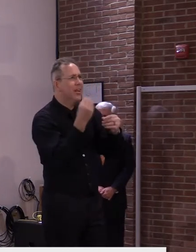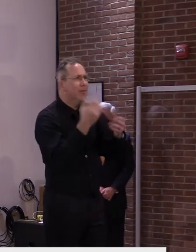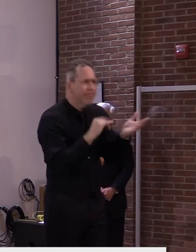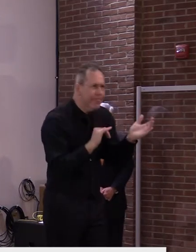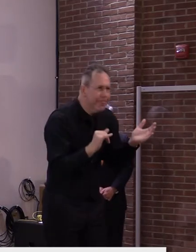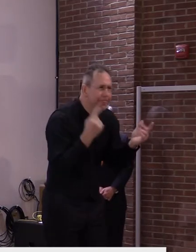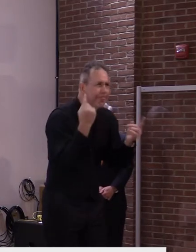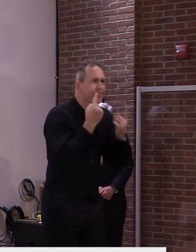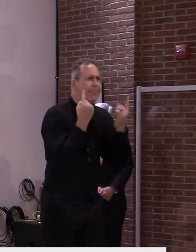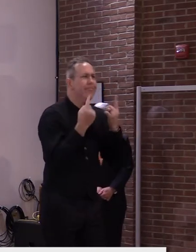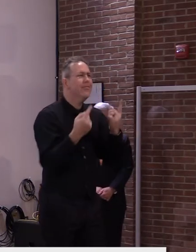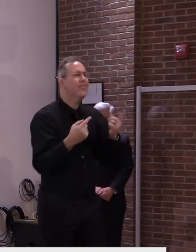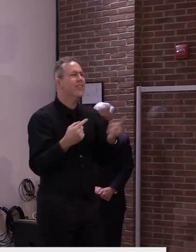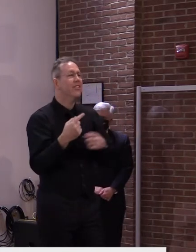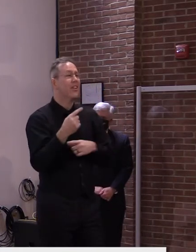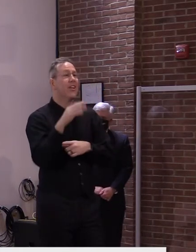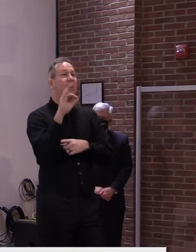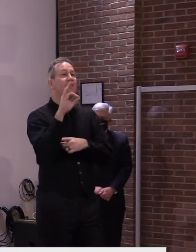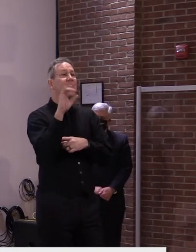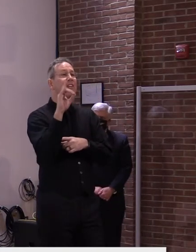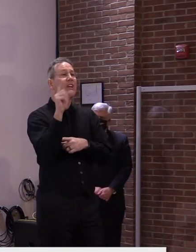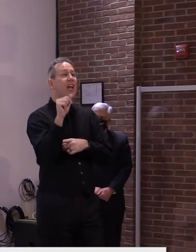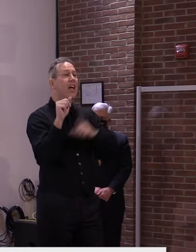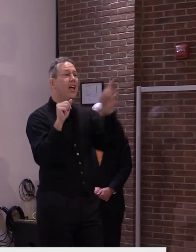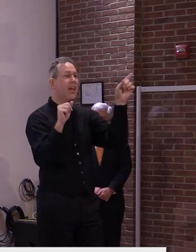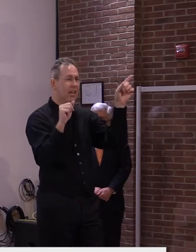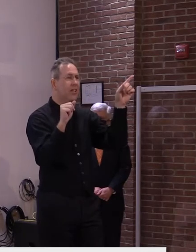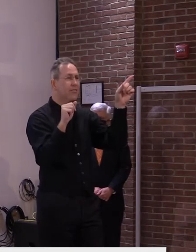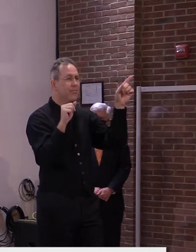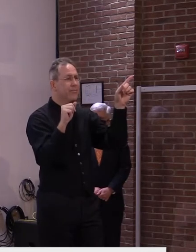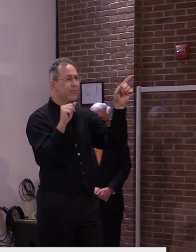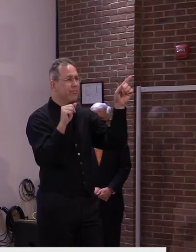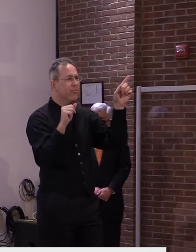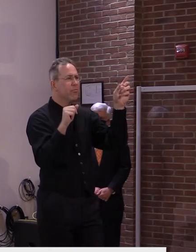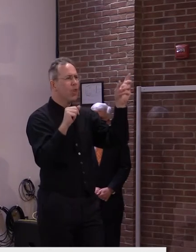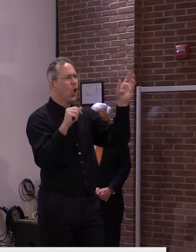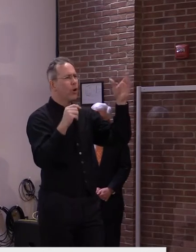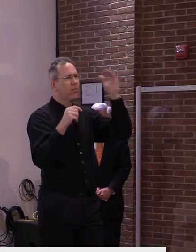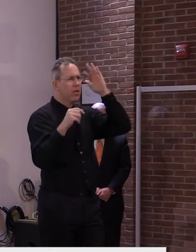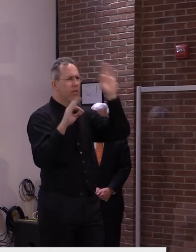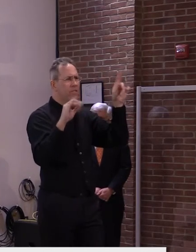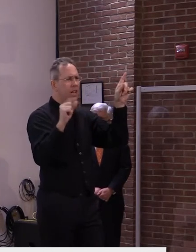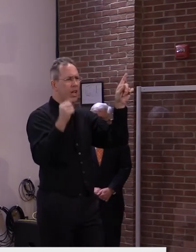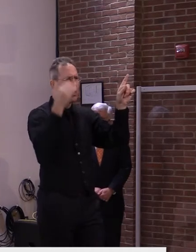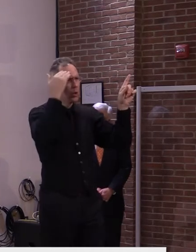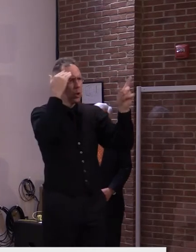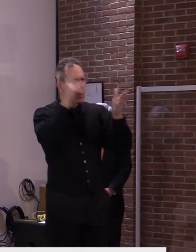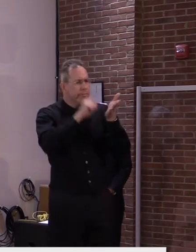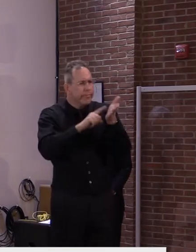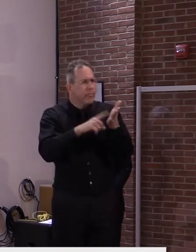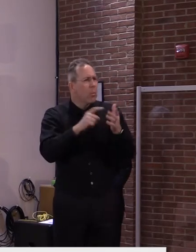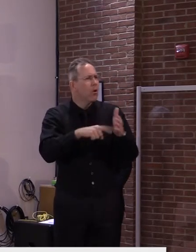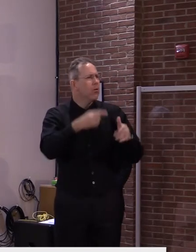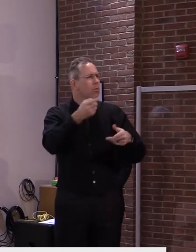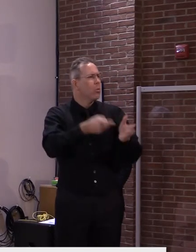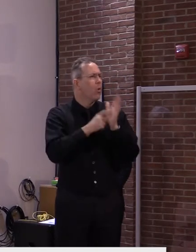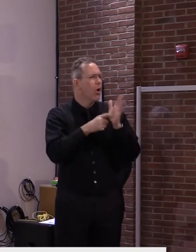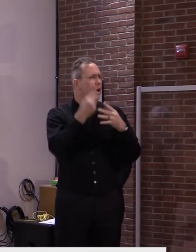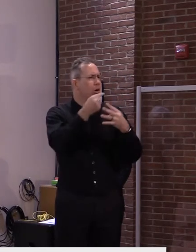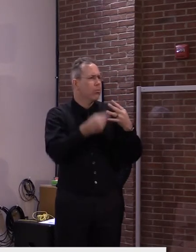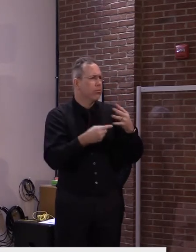FDA will have all of the data. And as you're kind of alluding to, there is